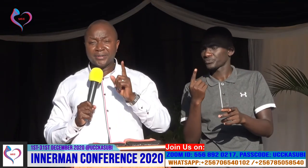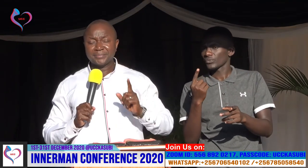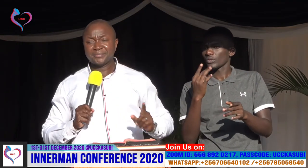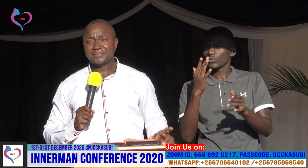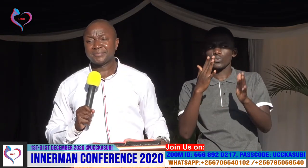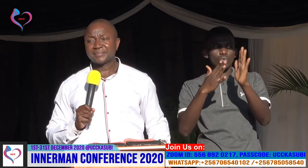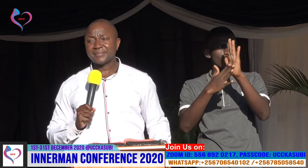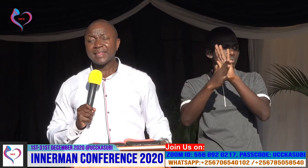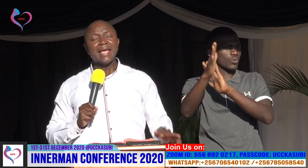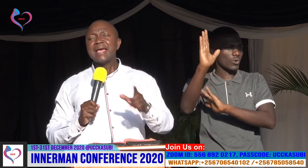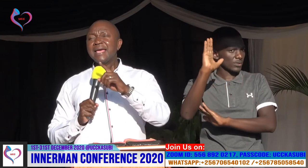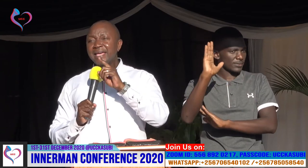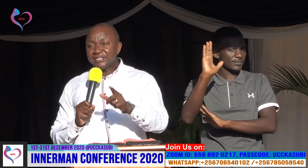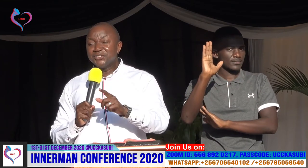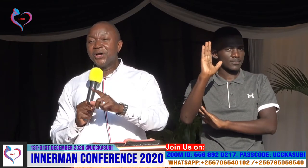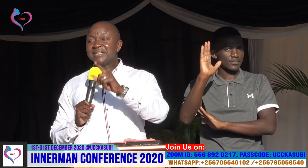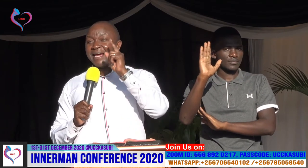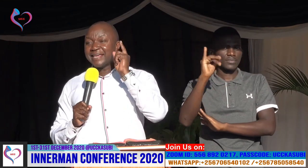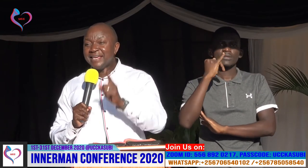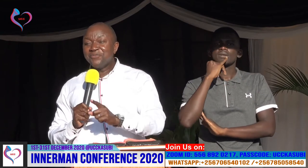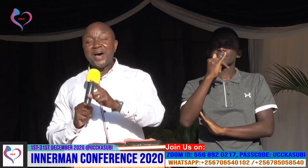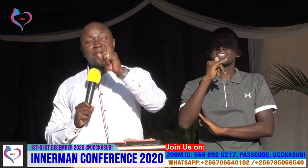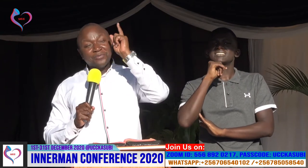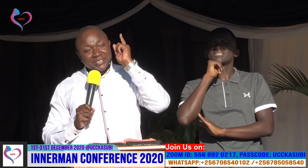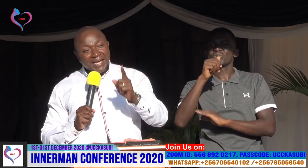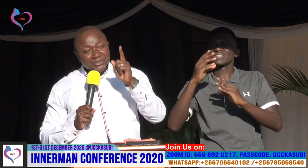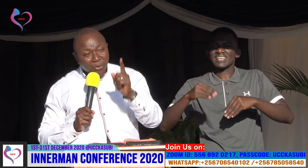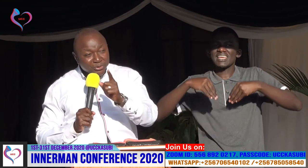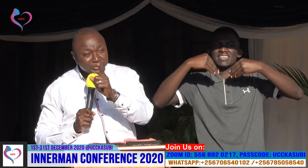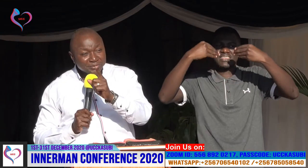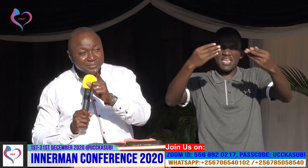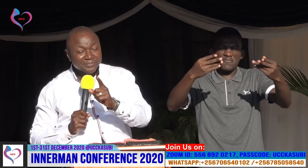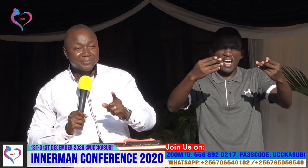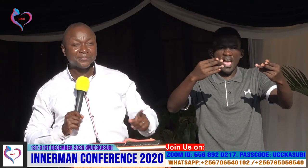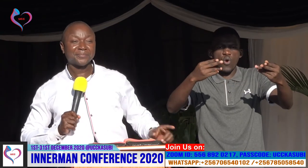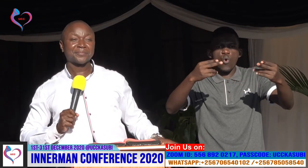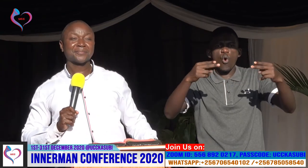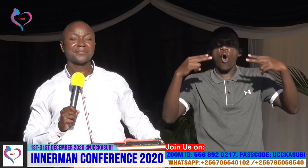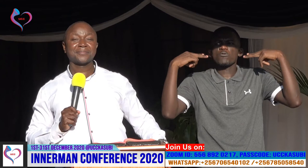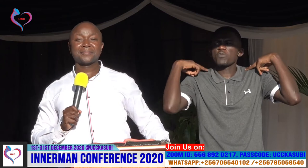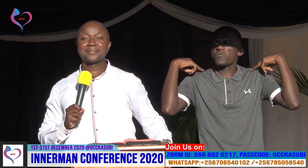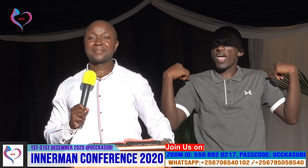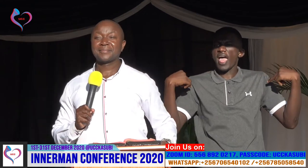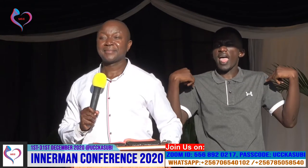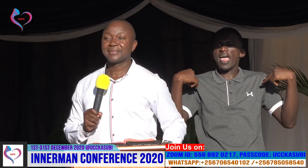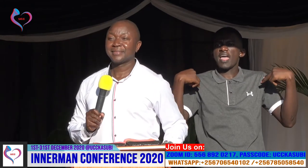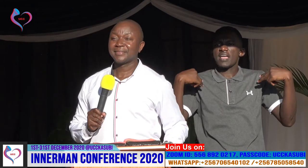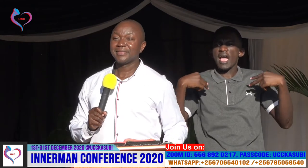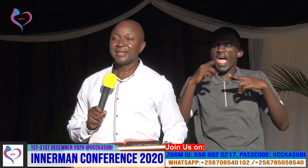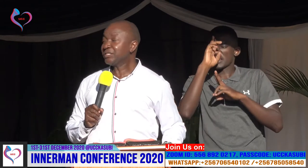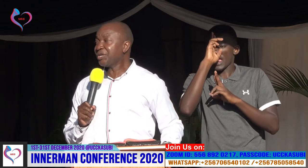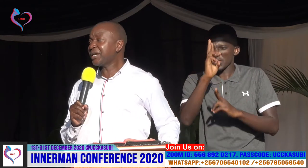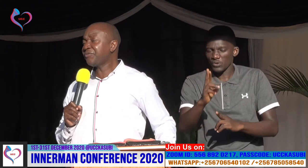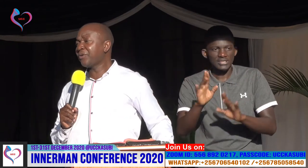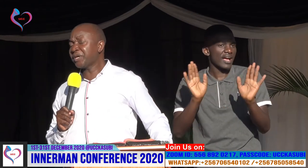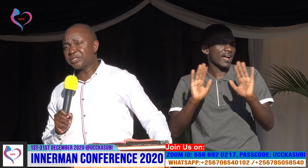God Katonda is not a giver of titles. Katonda tawa titles eri abantu.